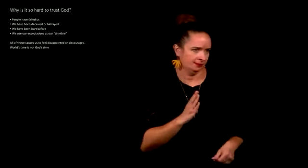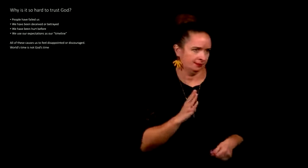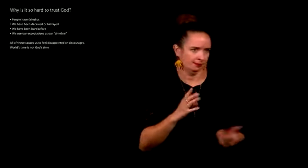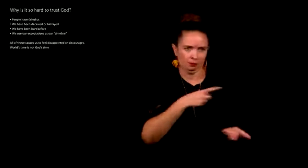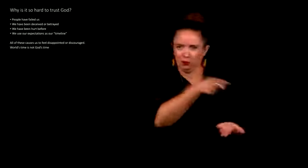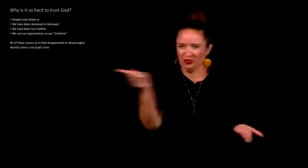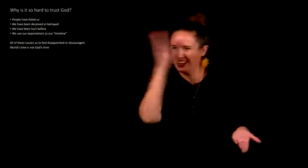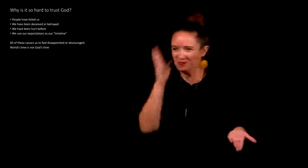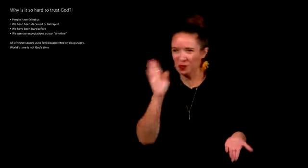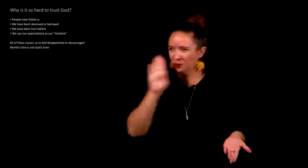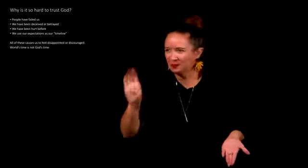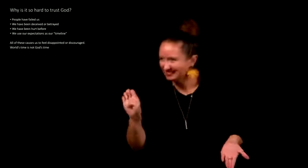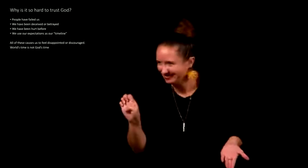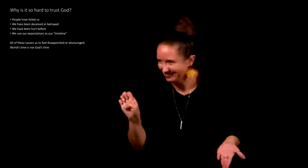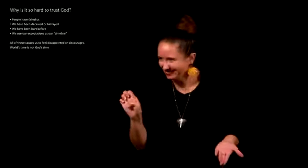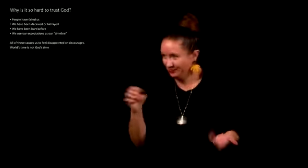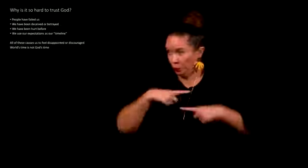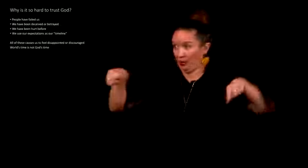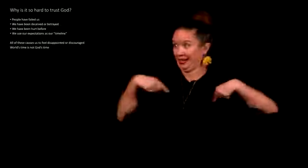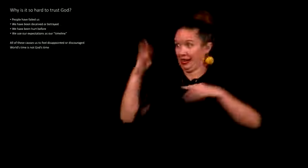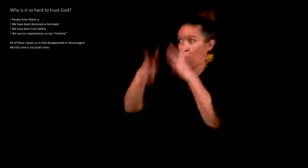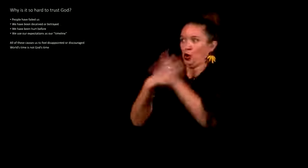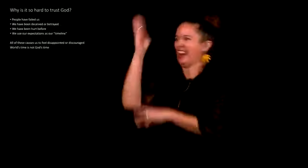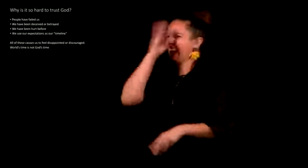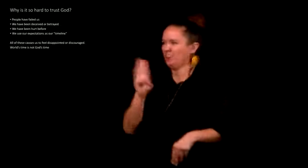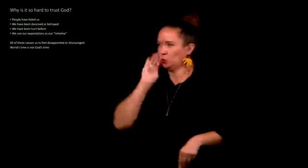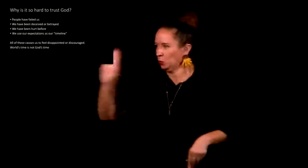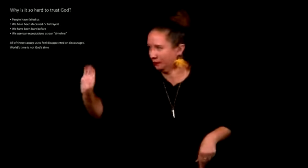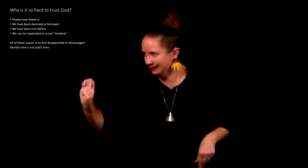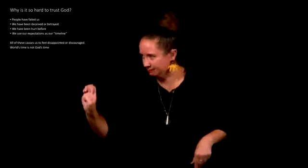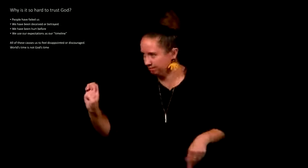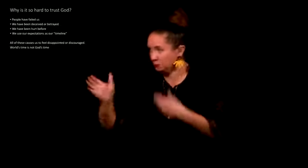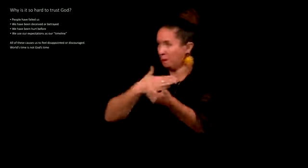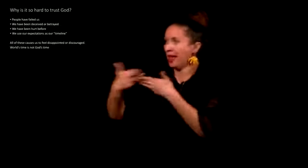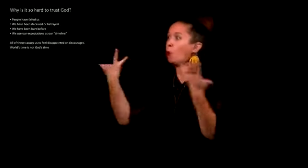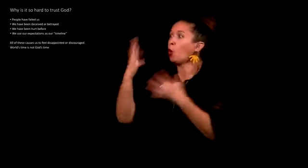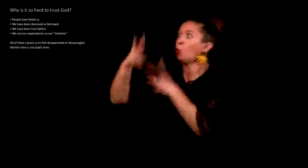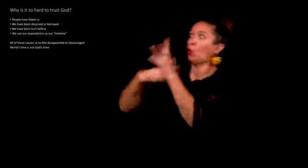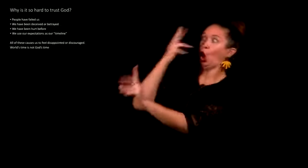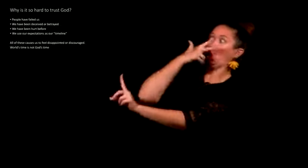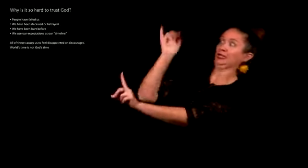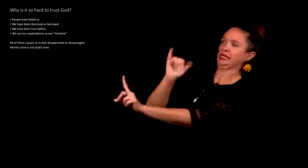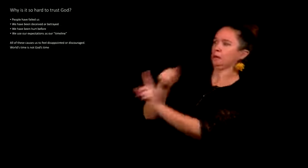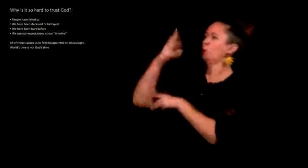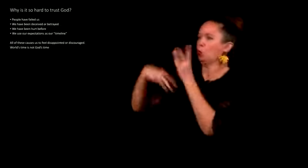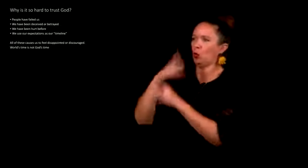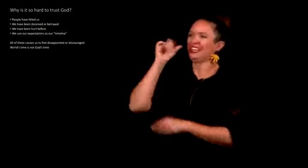other. It wasn't God. God has not deceived or failed us. You